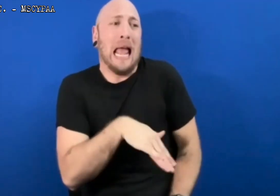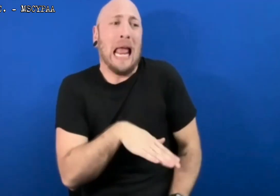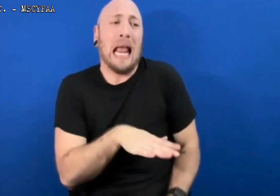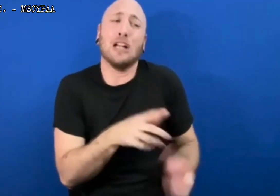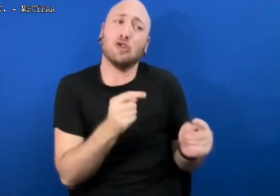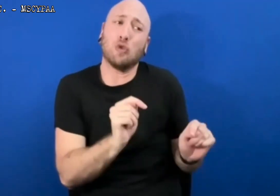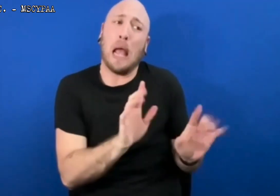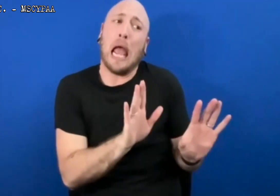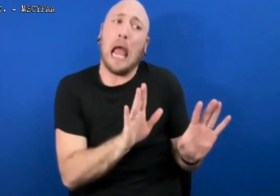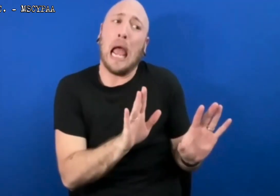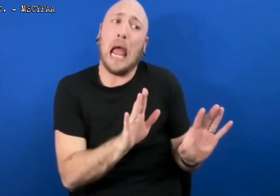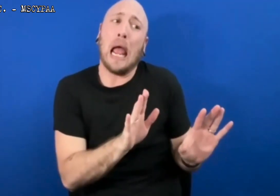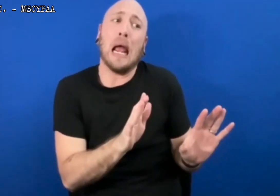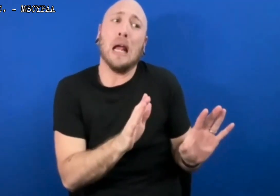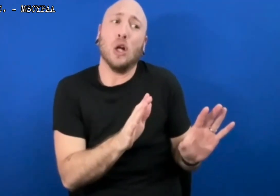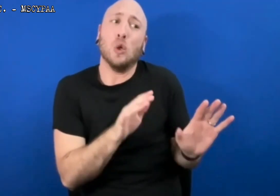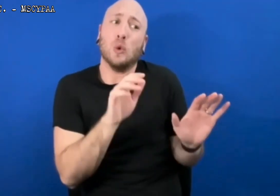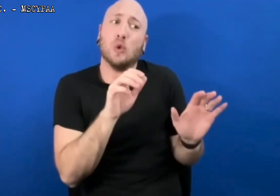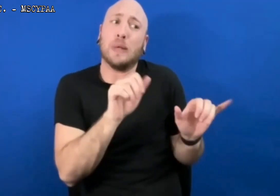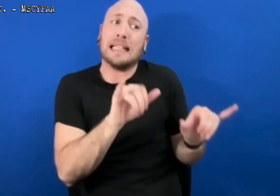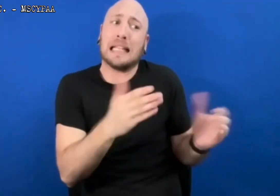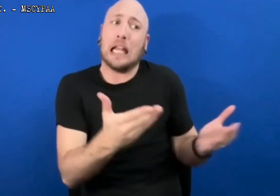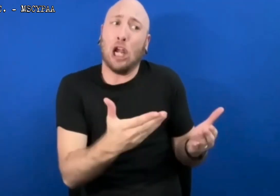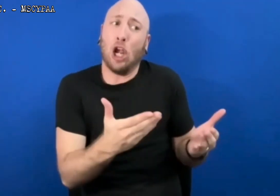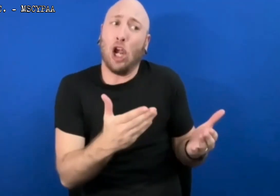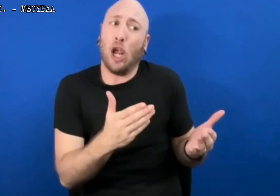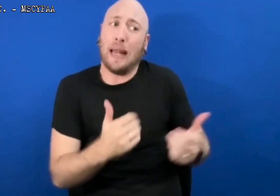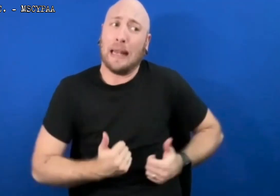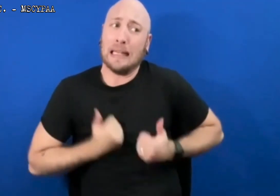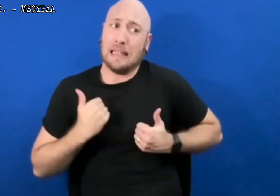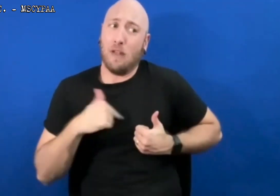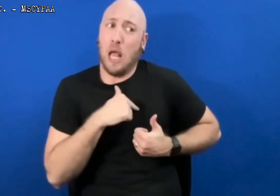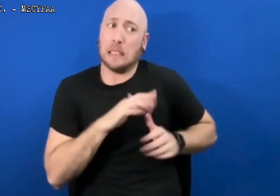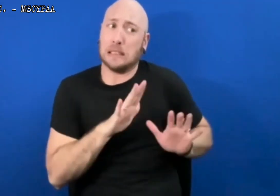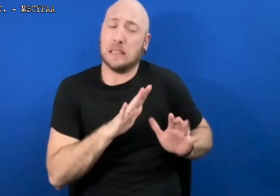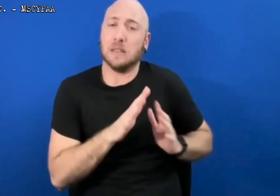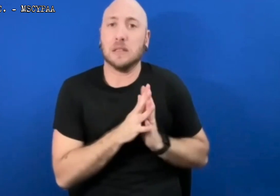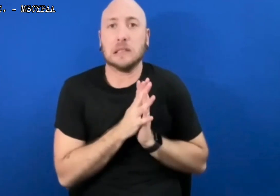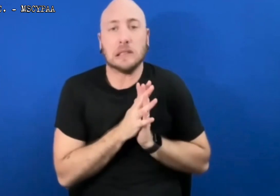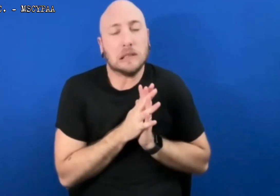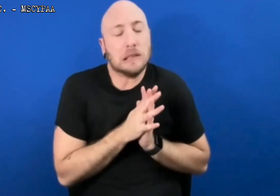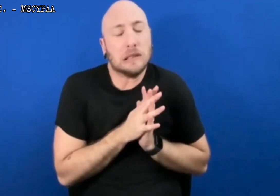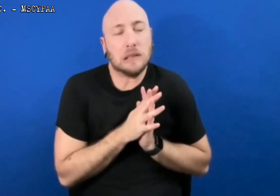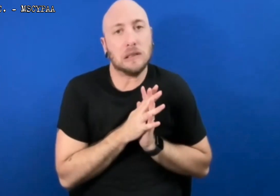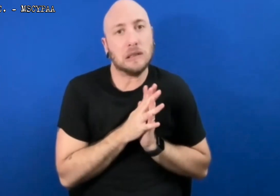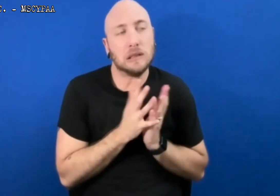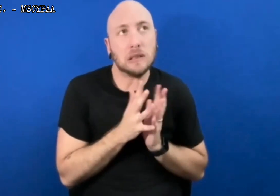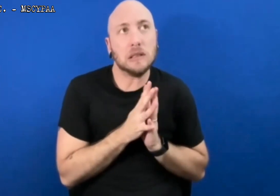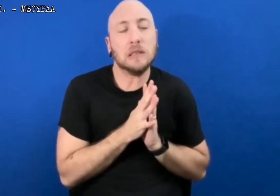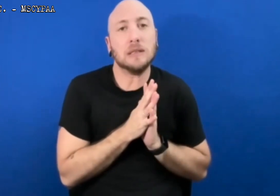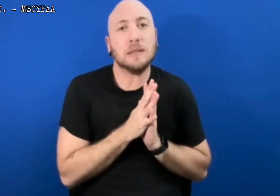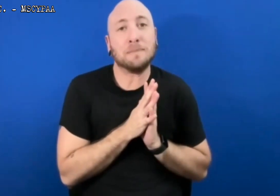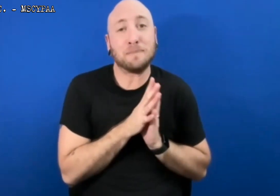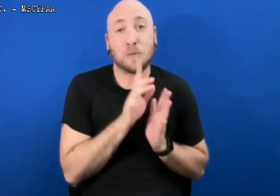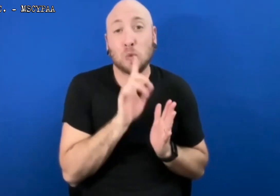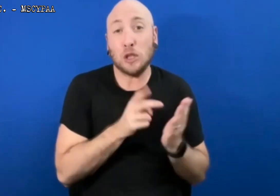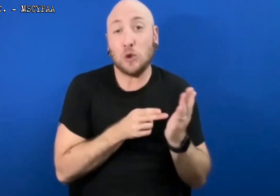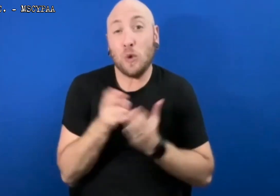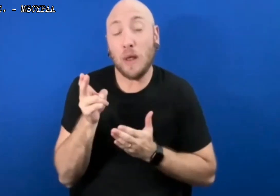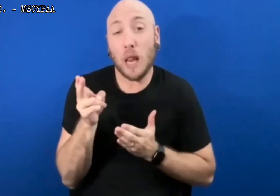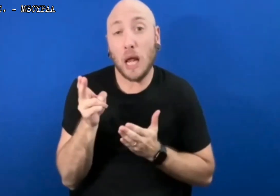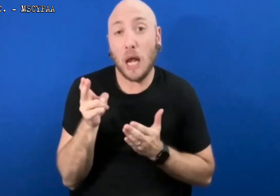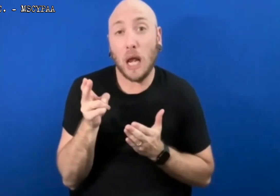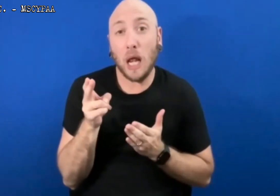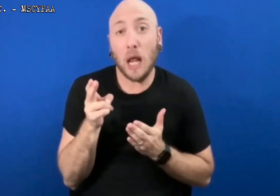like we will let you stay here and live in our house. And the thing is, like, I just